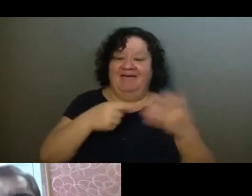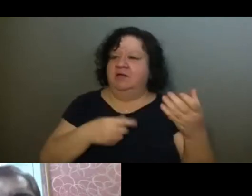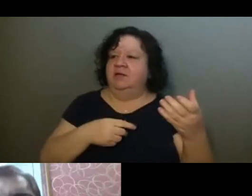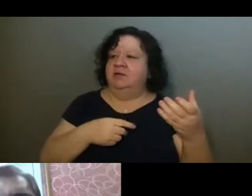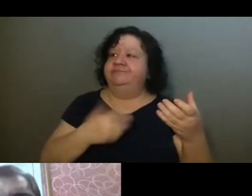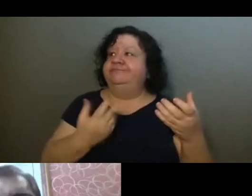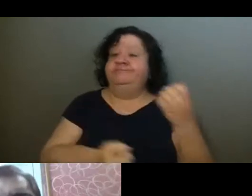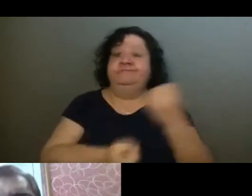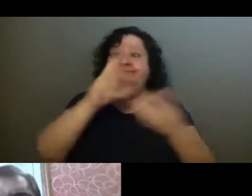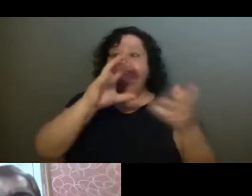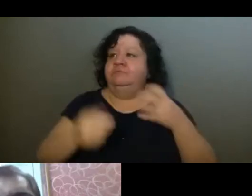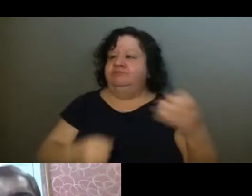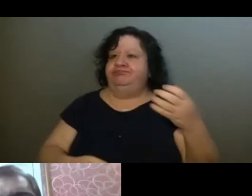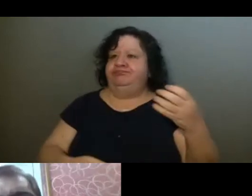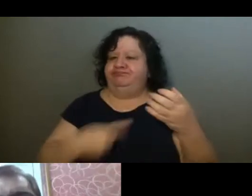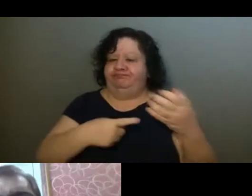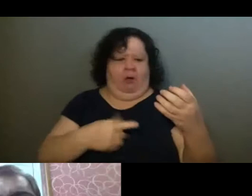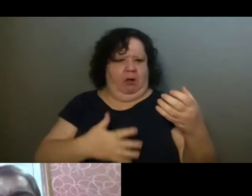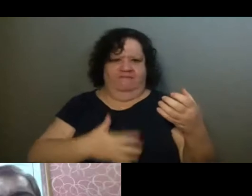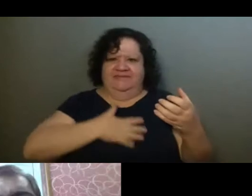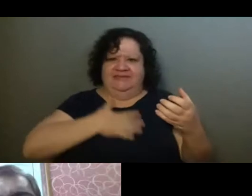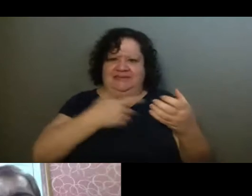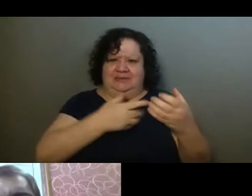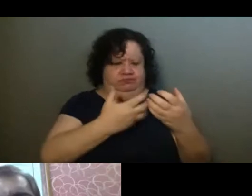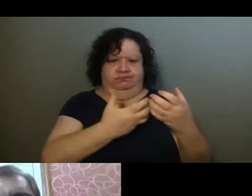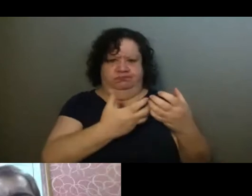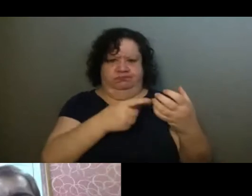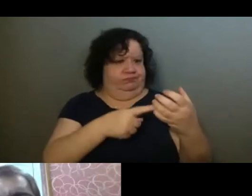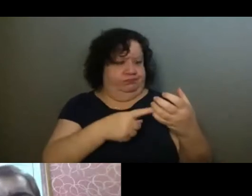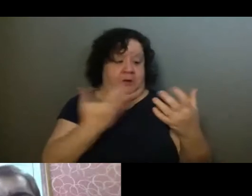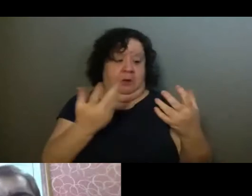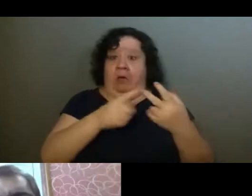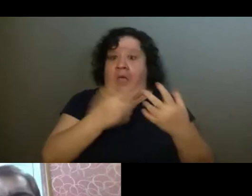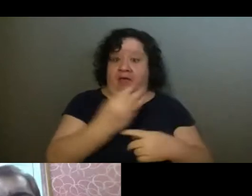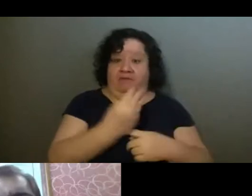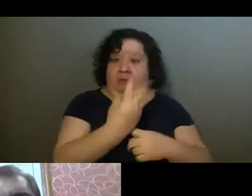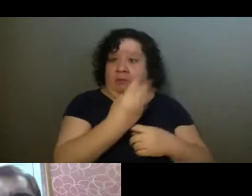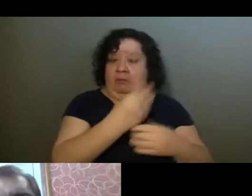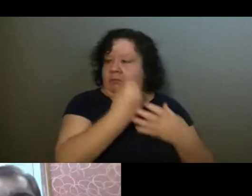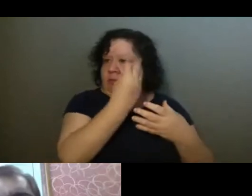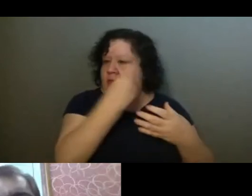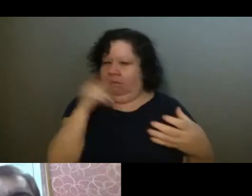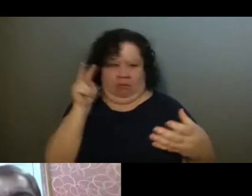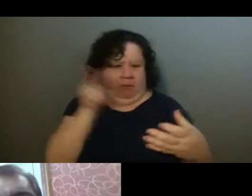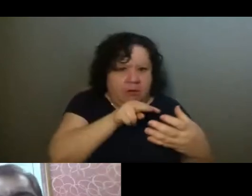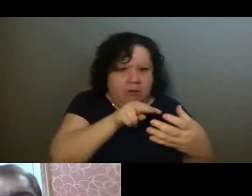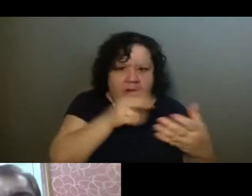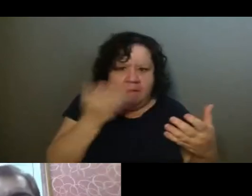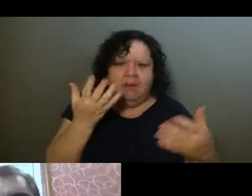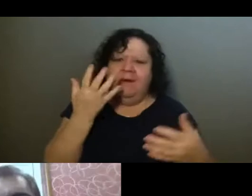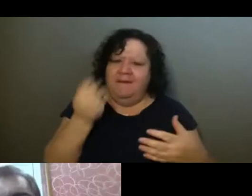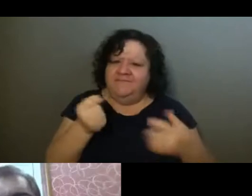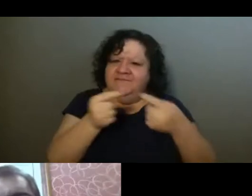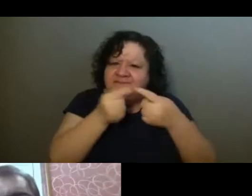oning the flashlight of the camera. The alert also will be given. The message also will be given with a